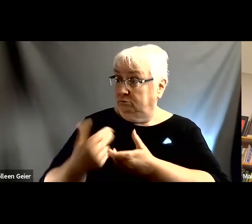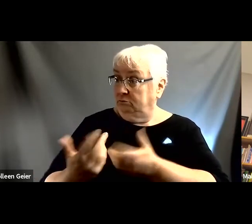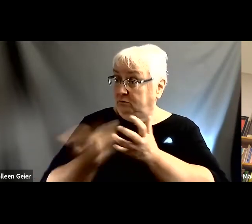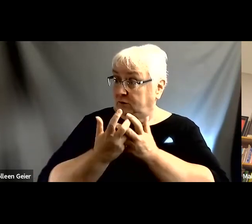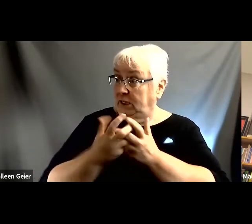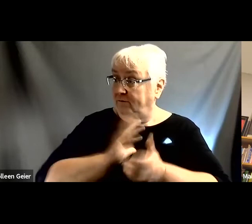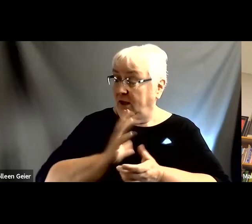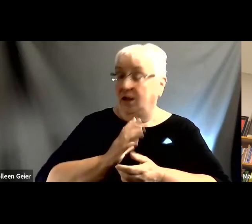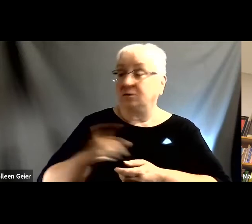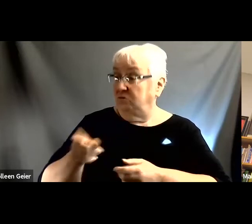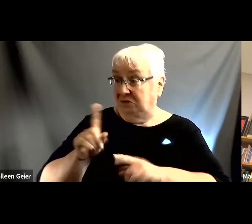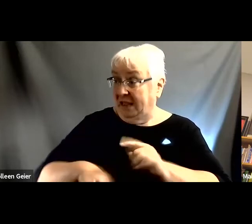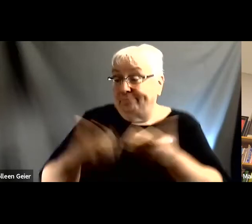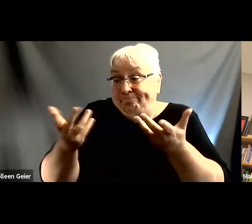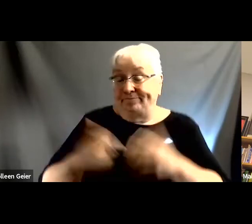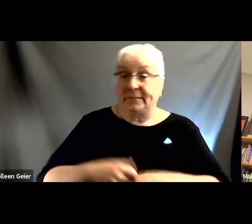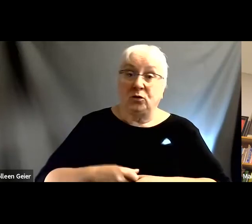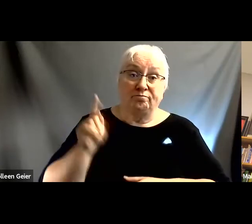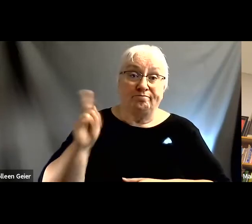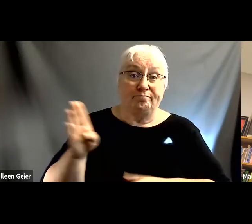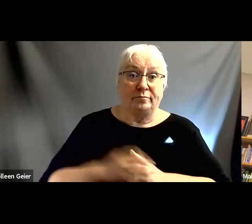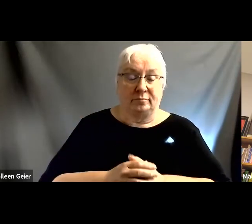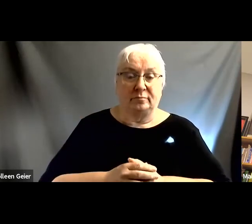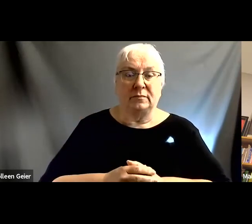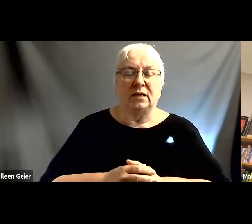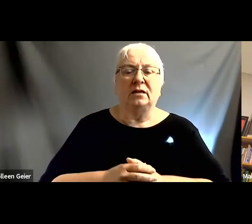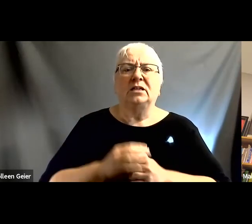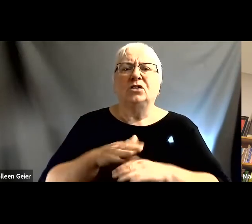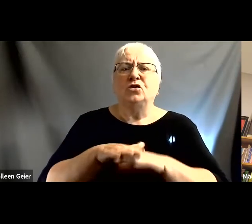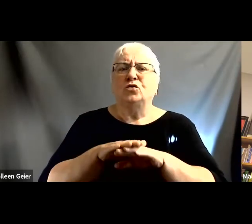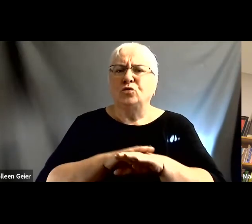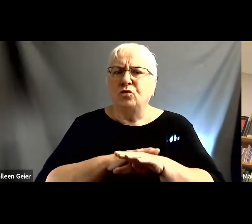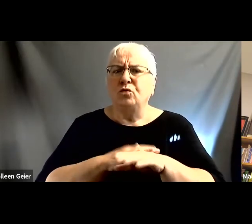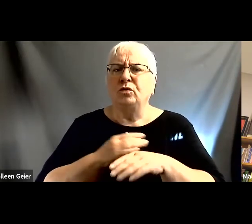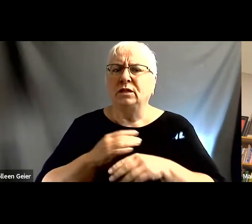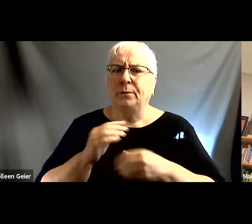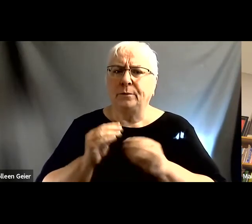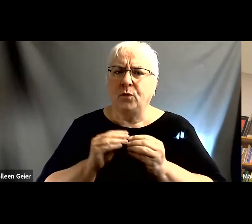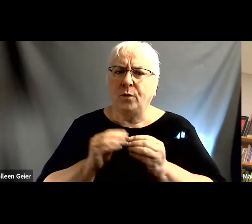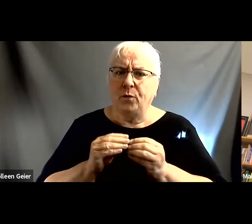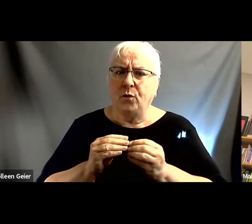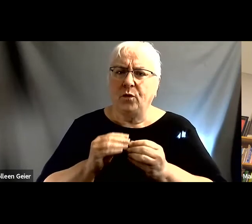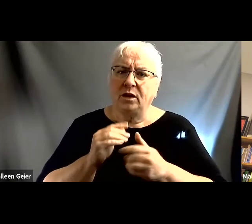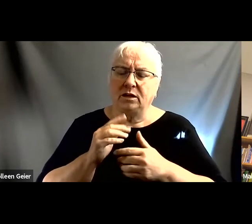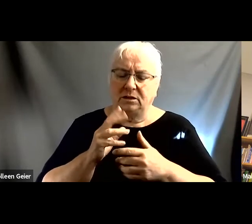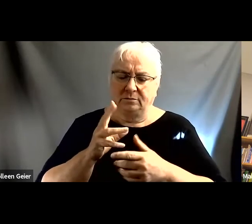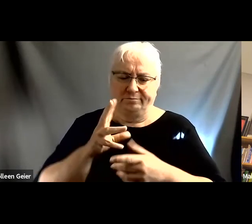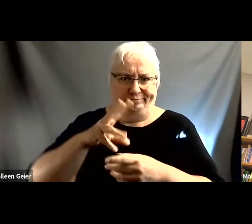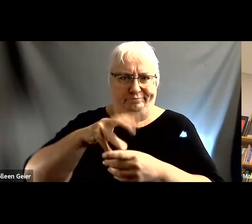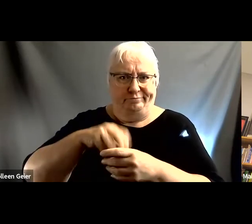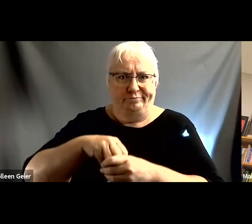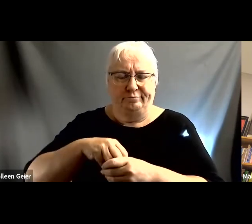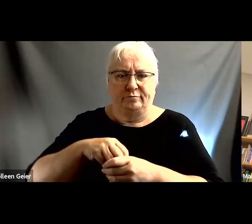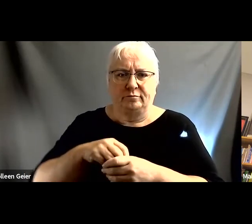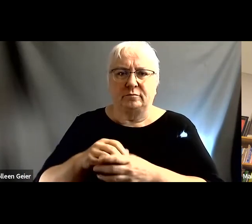So this was another kind of a problem. Then slowly, inclusion. Inclusion involves a total kind